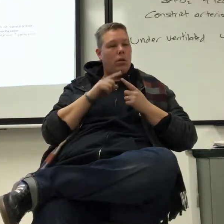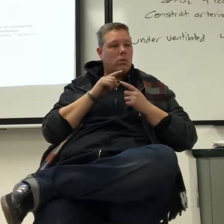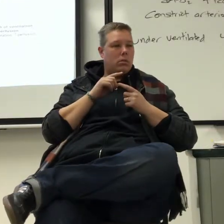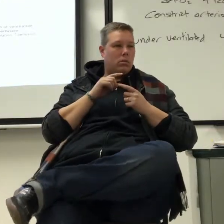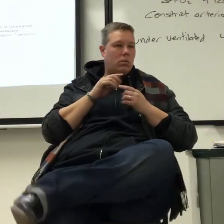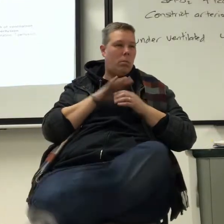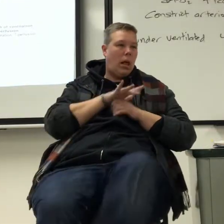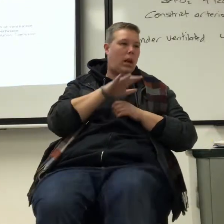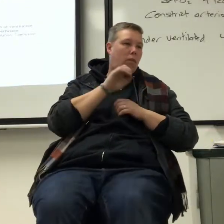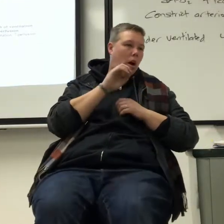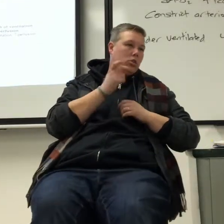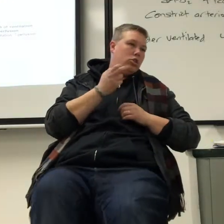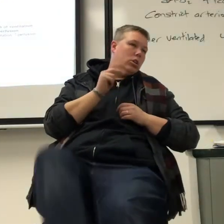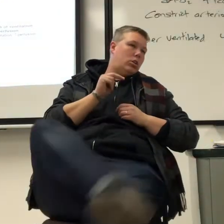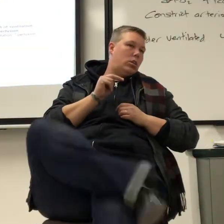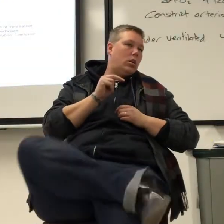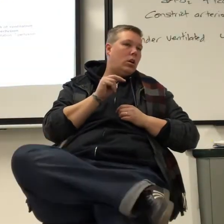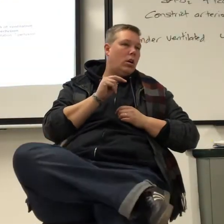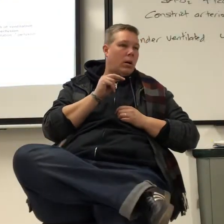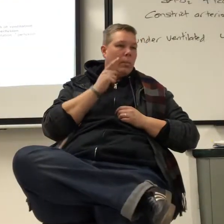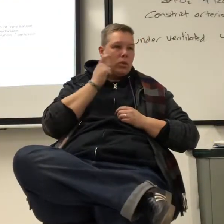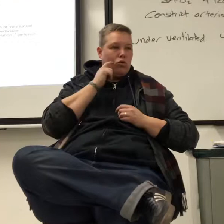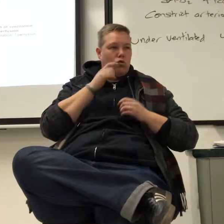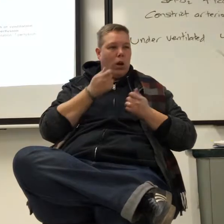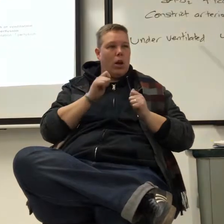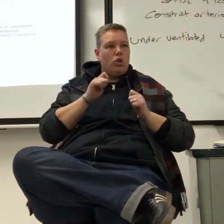you're trying to pick it up.